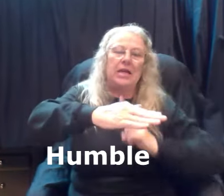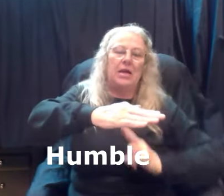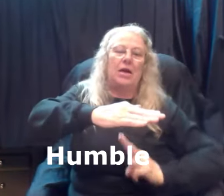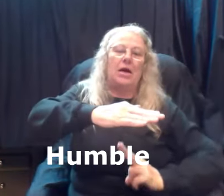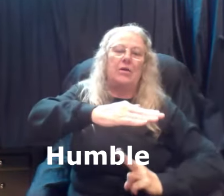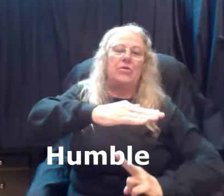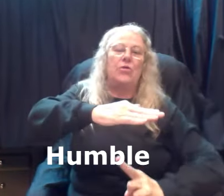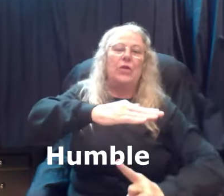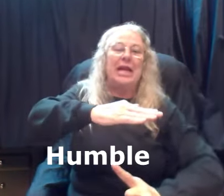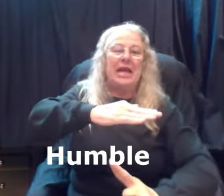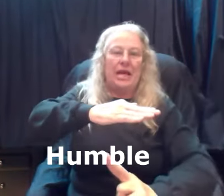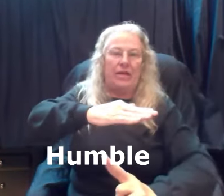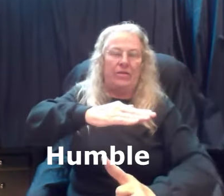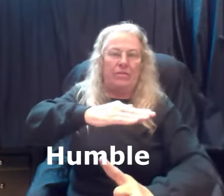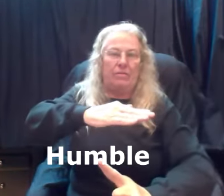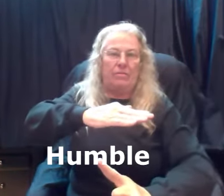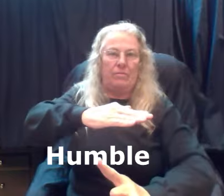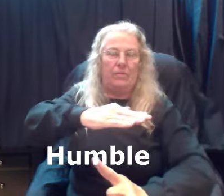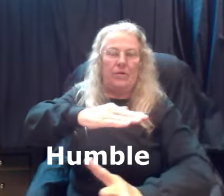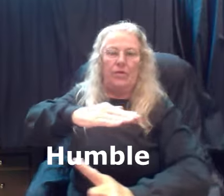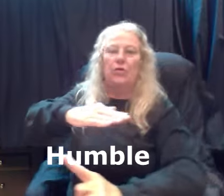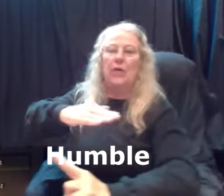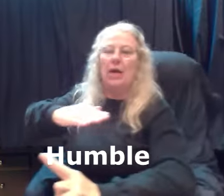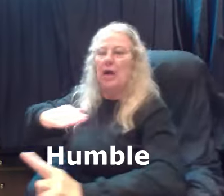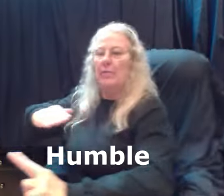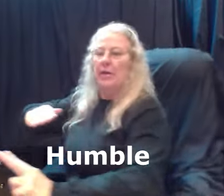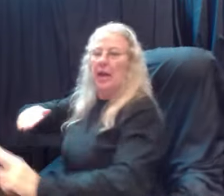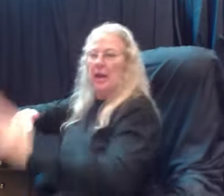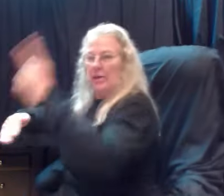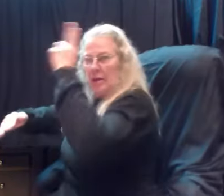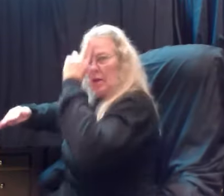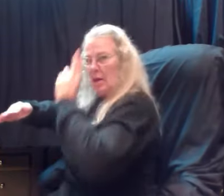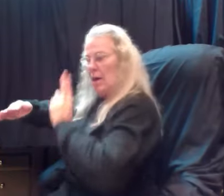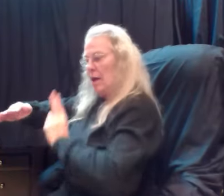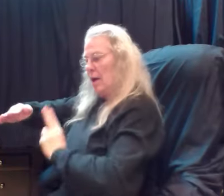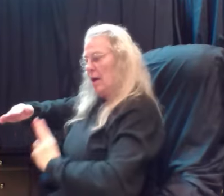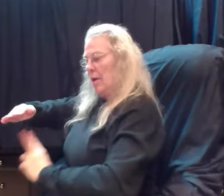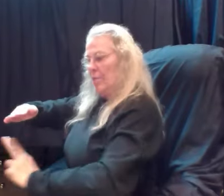underneath your non-dominant hand. Humble.